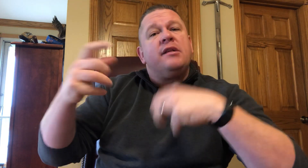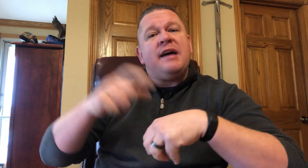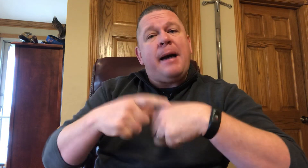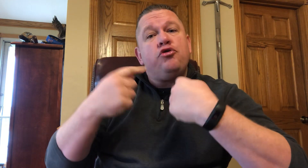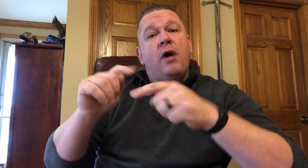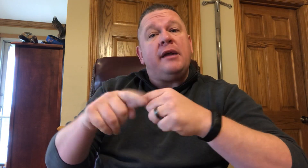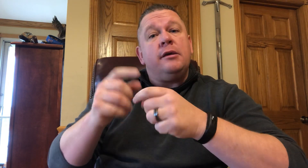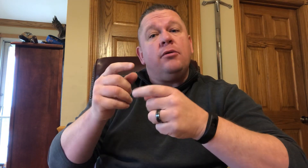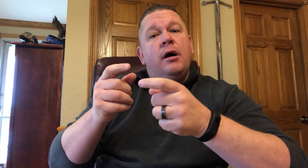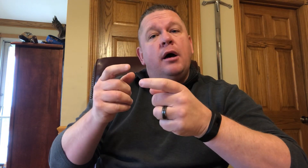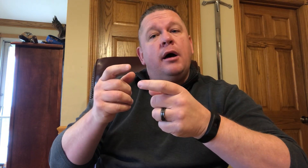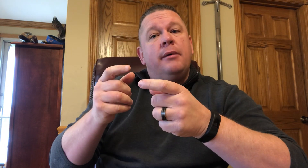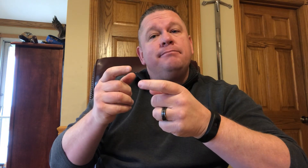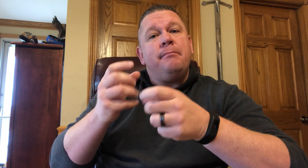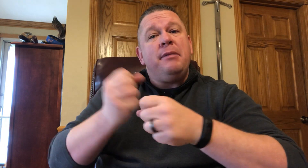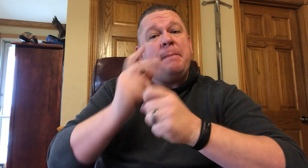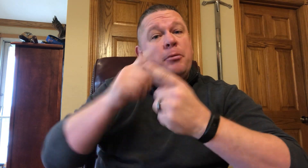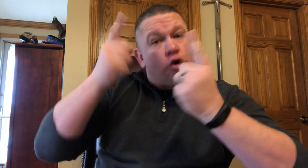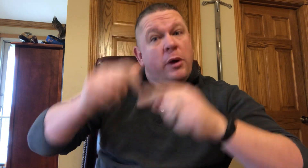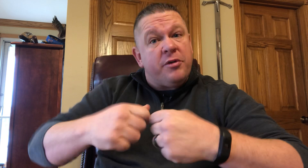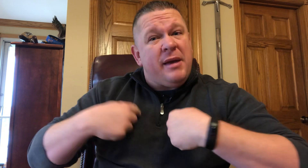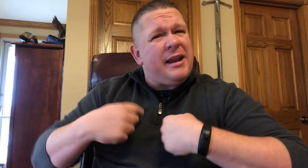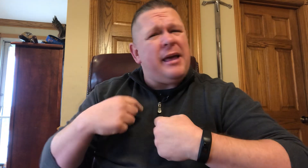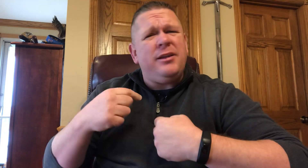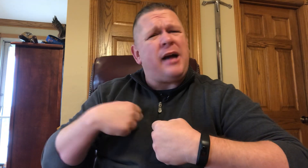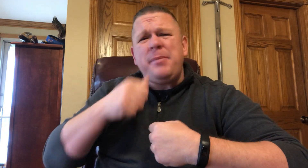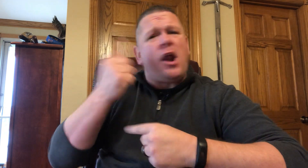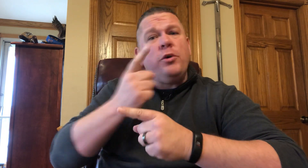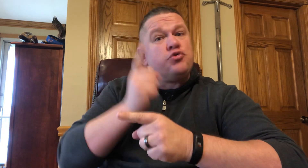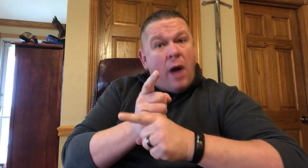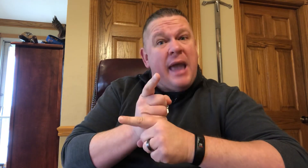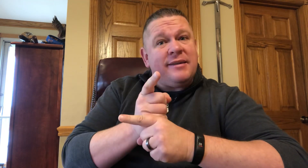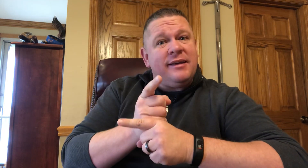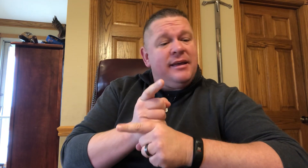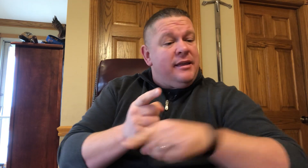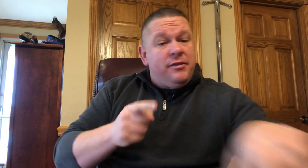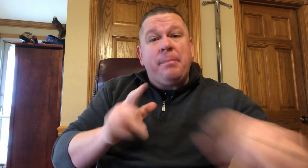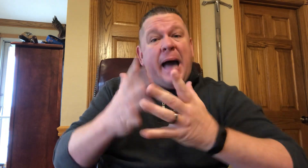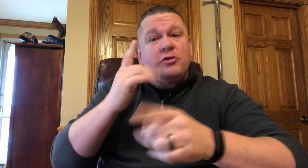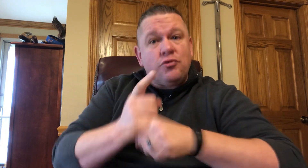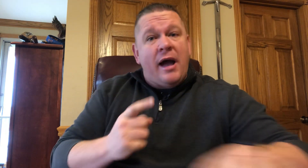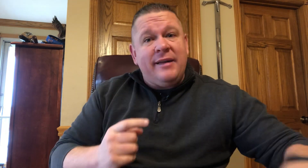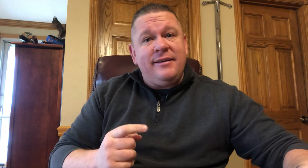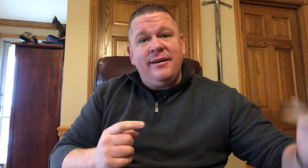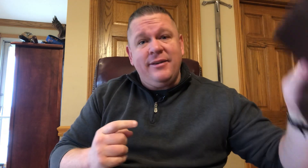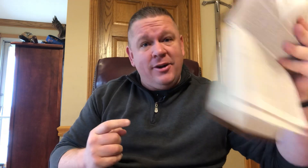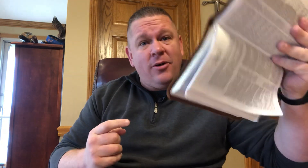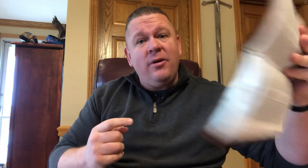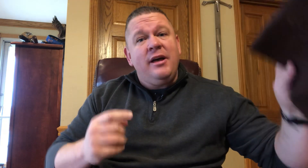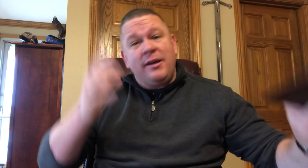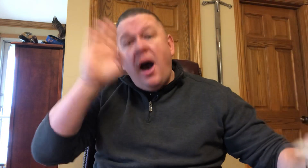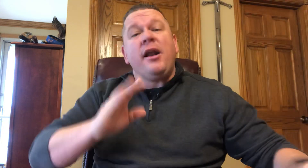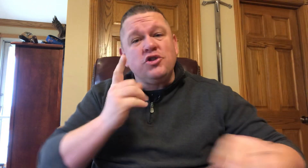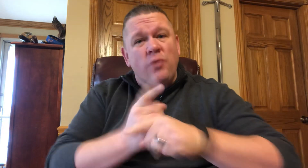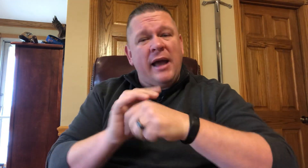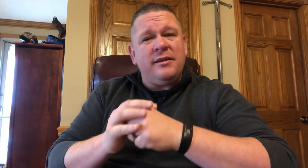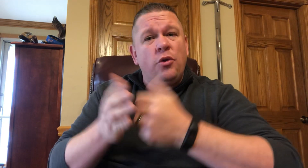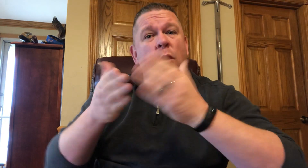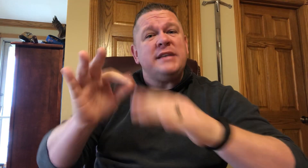time trying to get people to agree with me, and I'm not always right. The Bible's right, God is right. The ways of